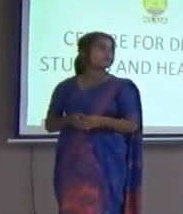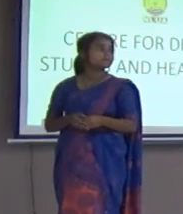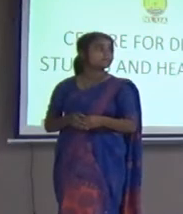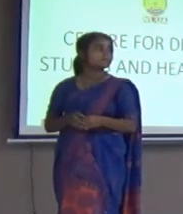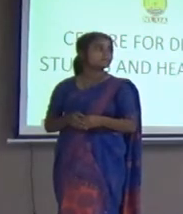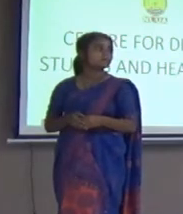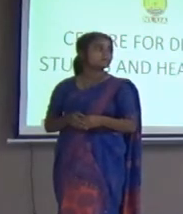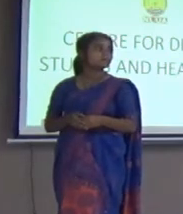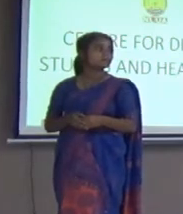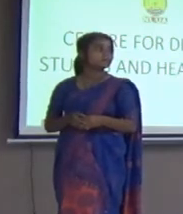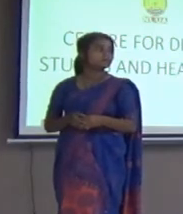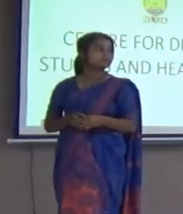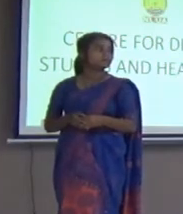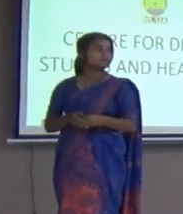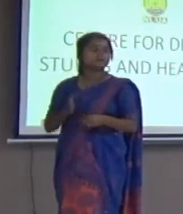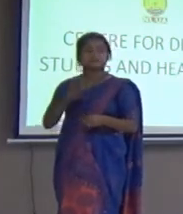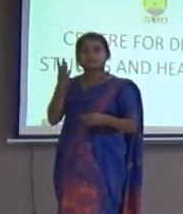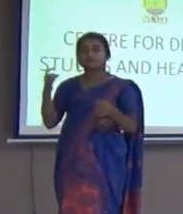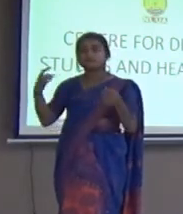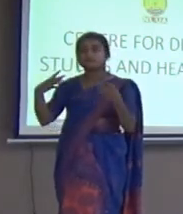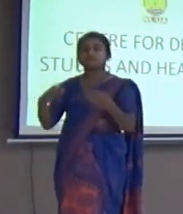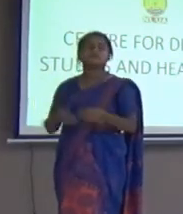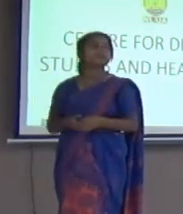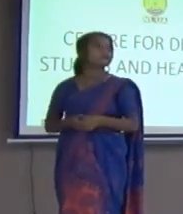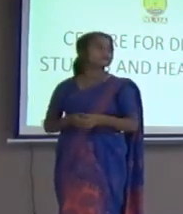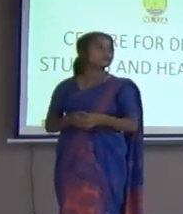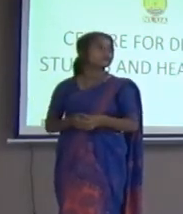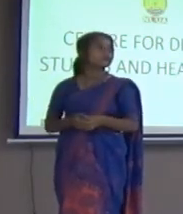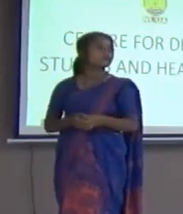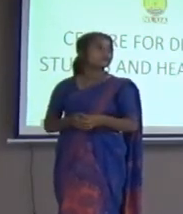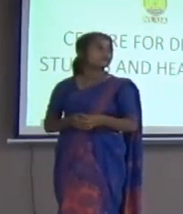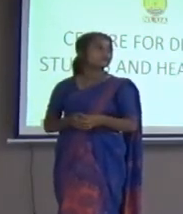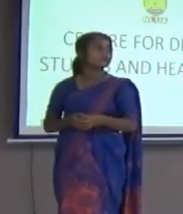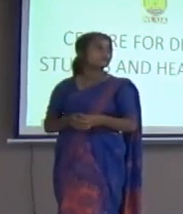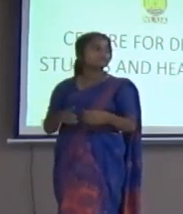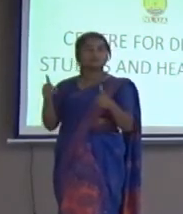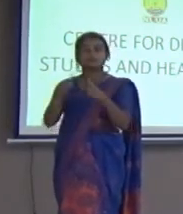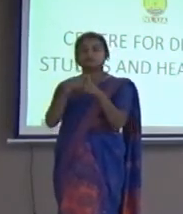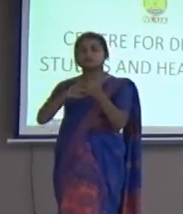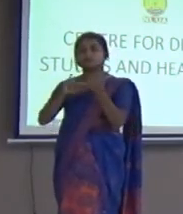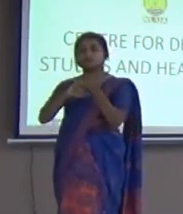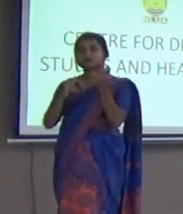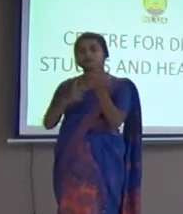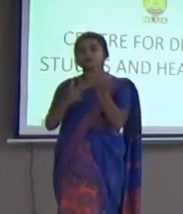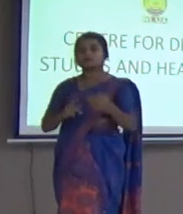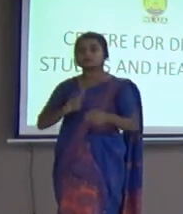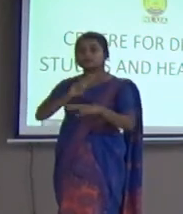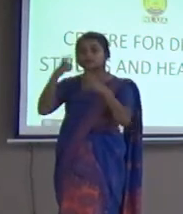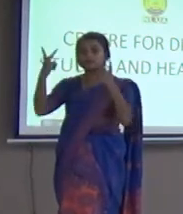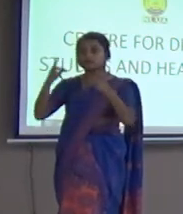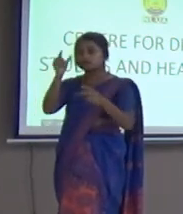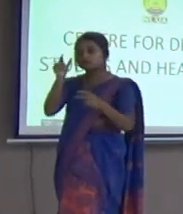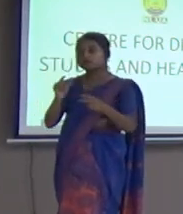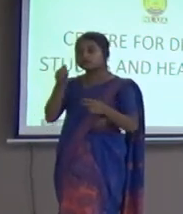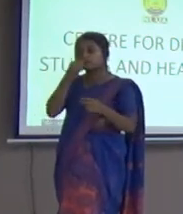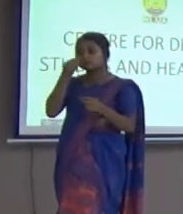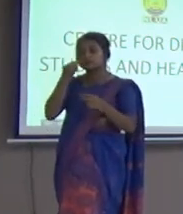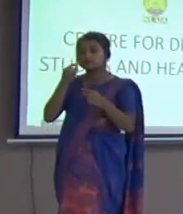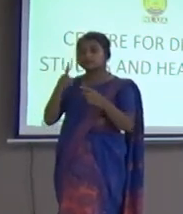So I rushed to his aid and I assisted him with what the expiry date on that drug